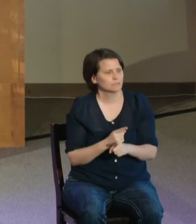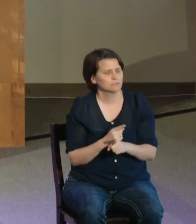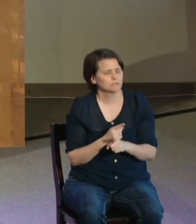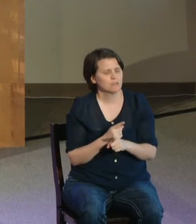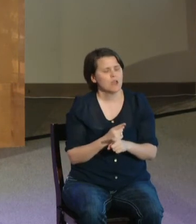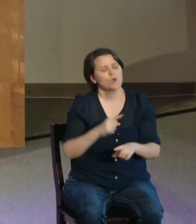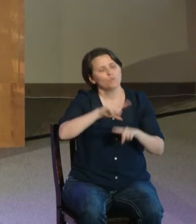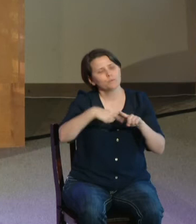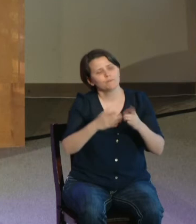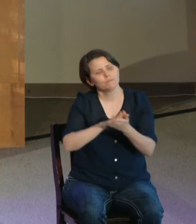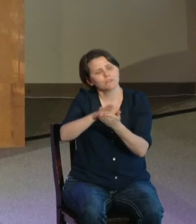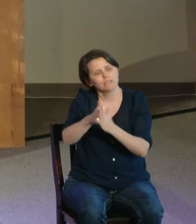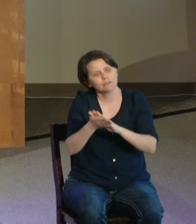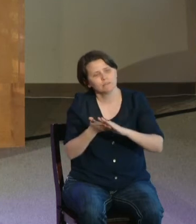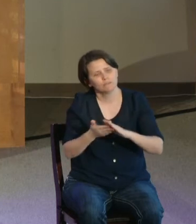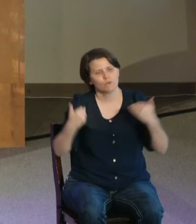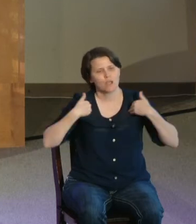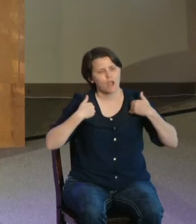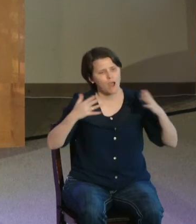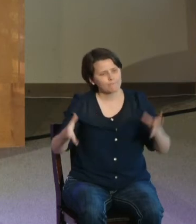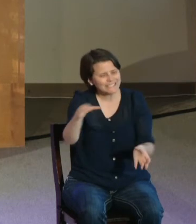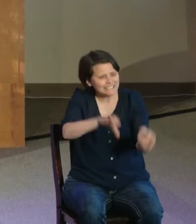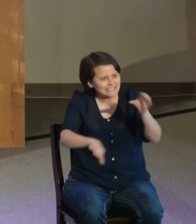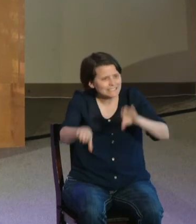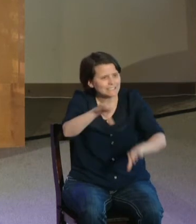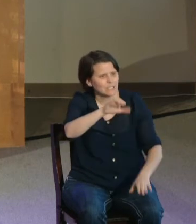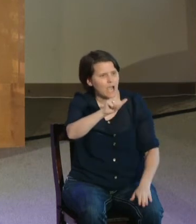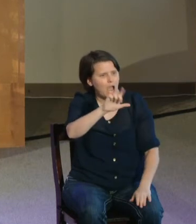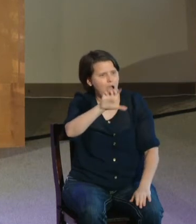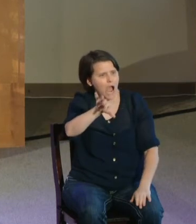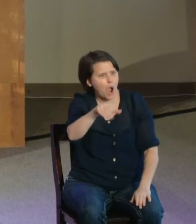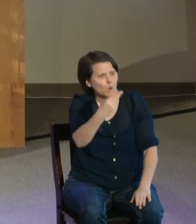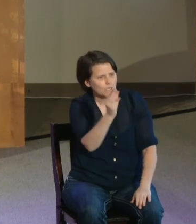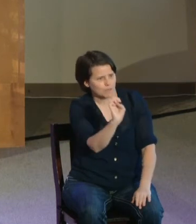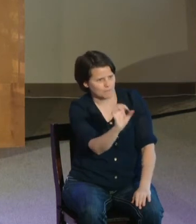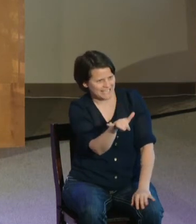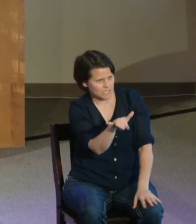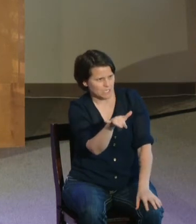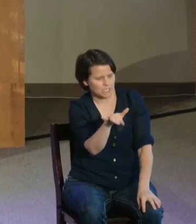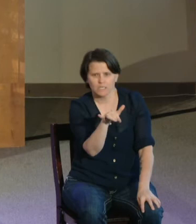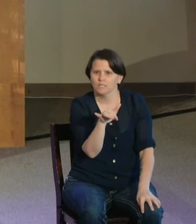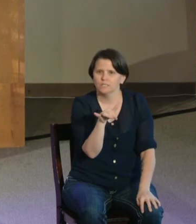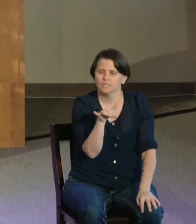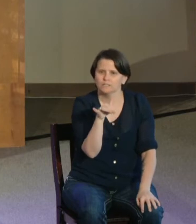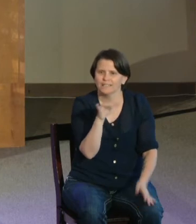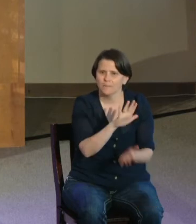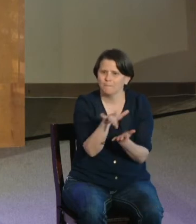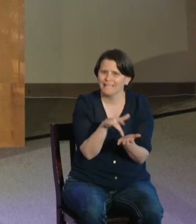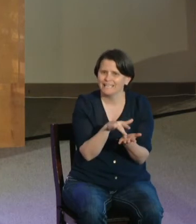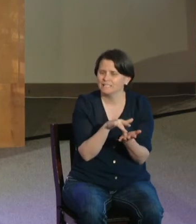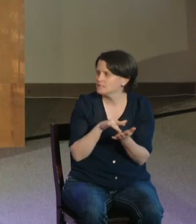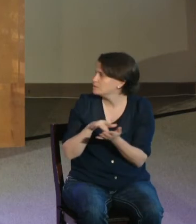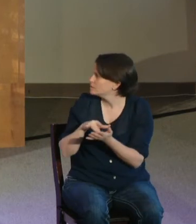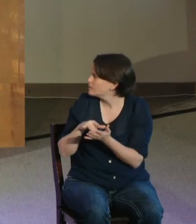we perform an alchemy. Do you remember the alchemies? It was like a big thing in the what is that? I want to say, I